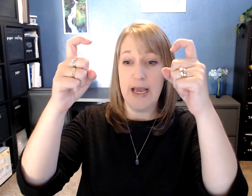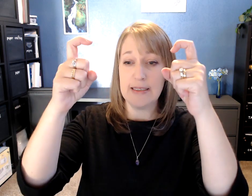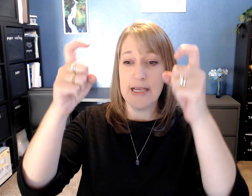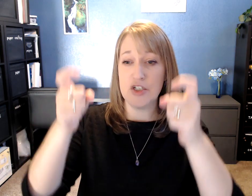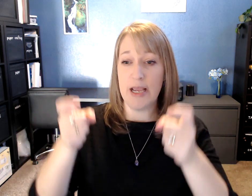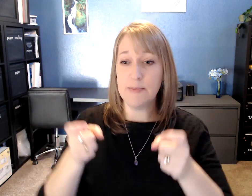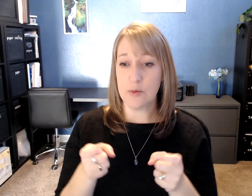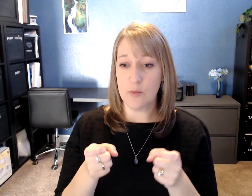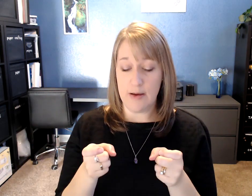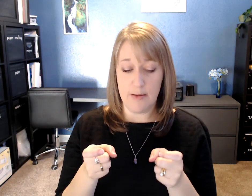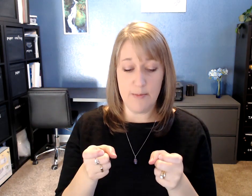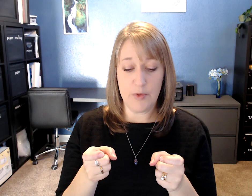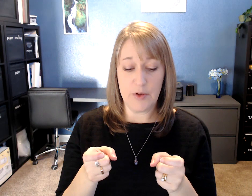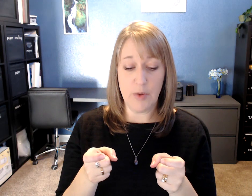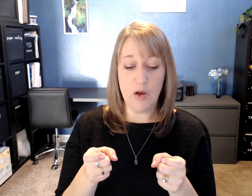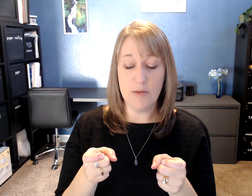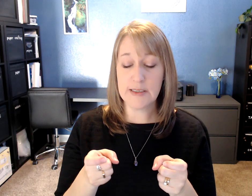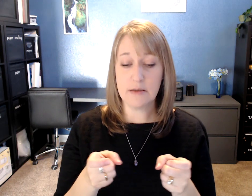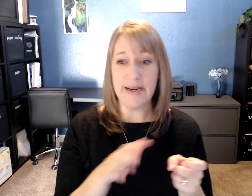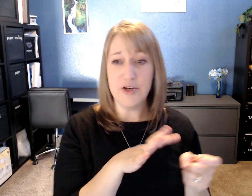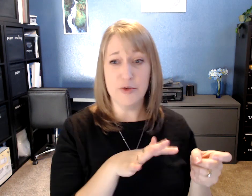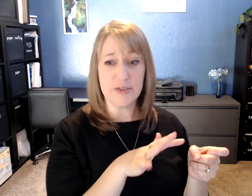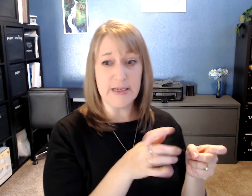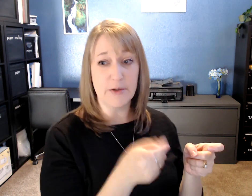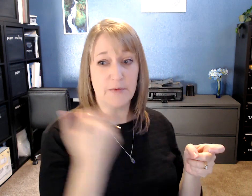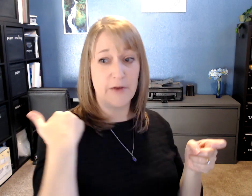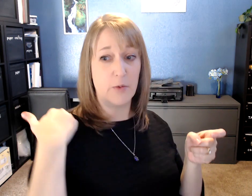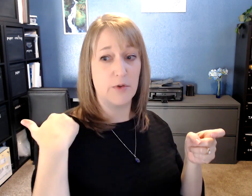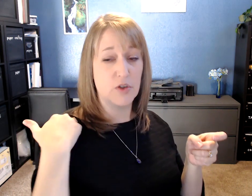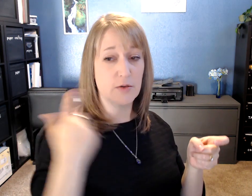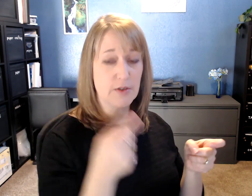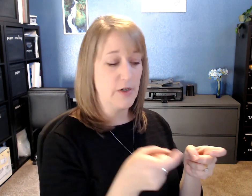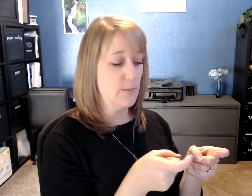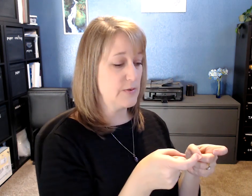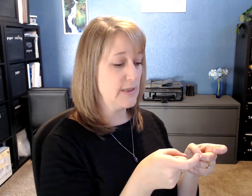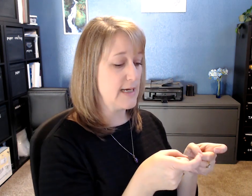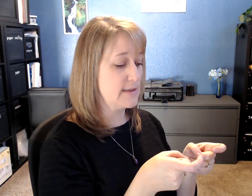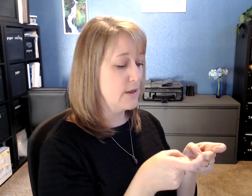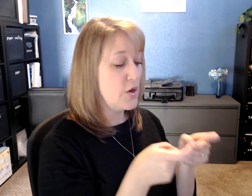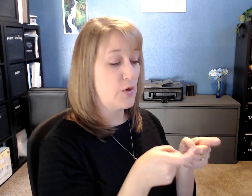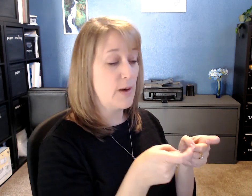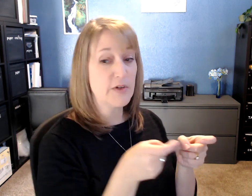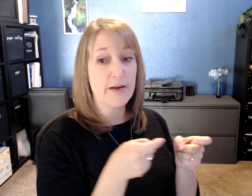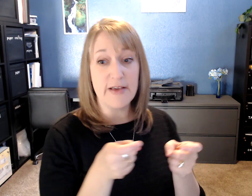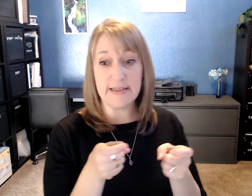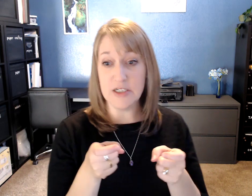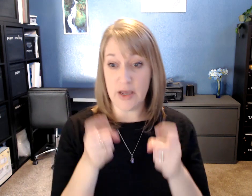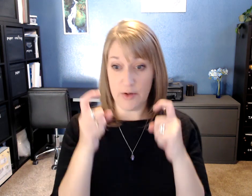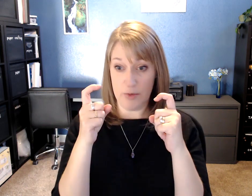X hand shapes with your palms kind of in neutral space here in front of you with your shoulders and your elbows relaxed. Your palms are going to face each other with